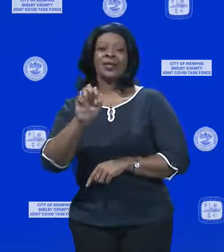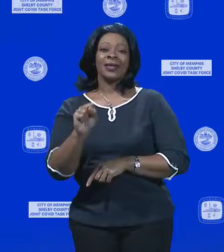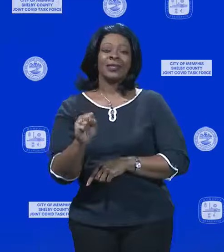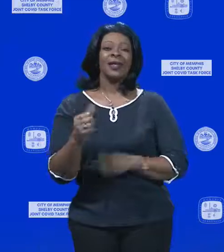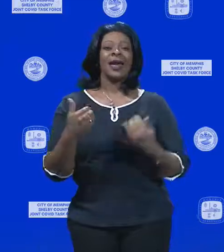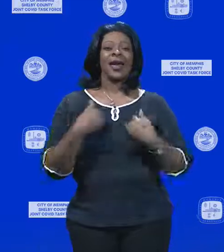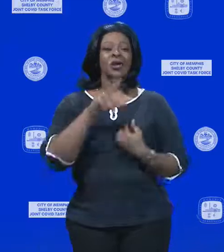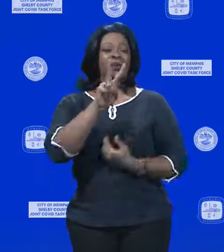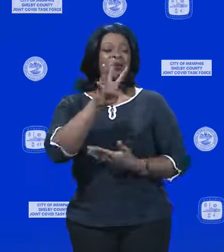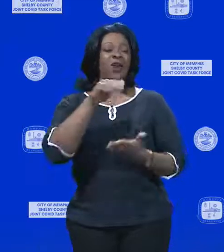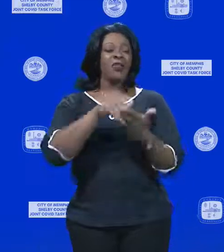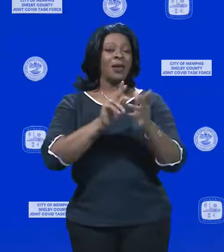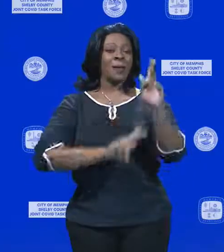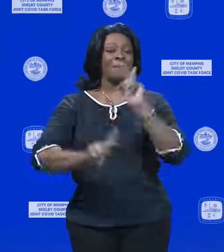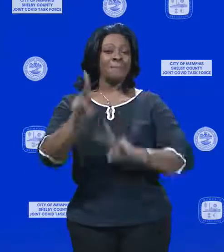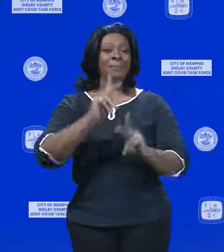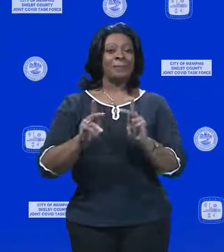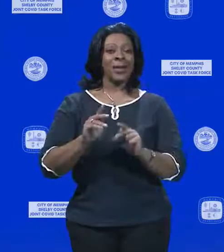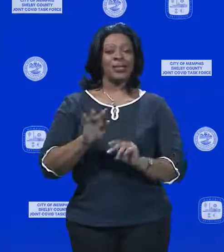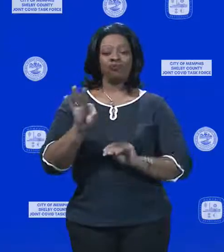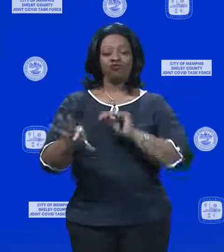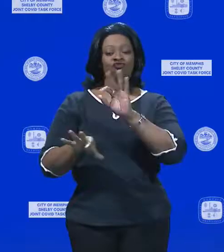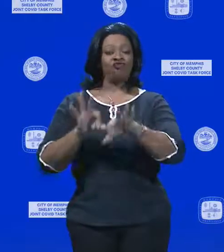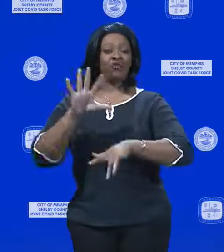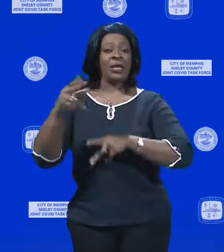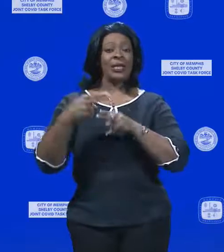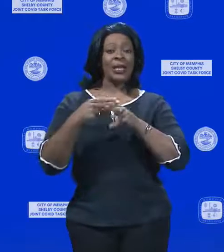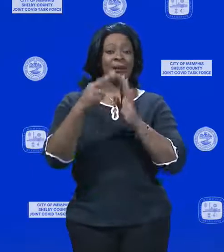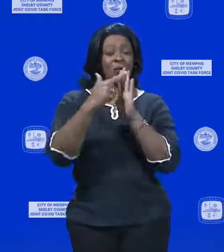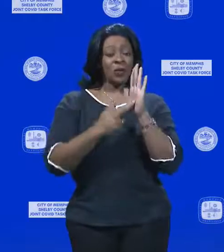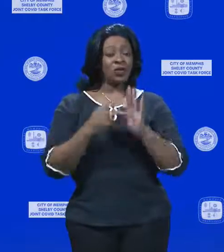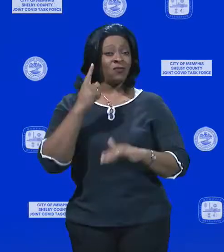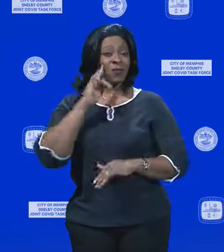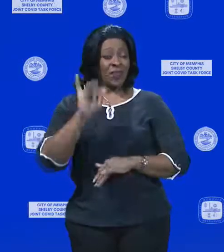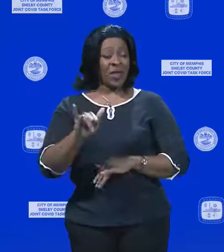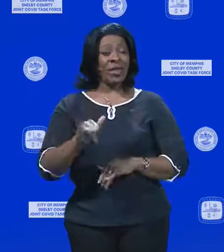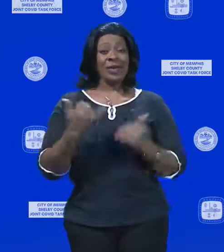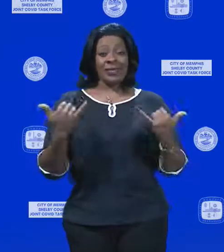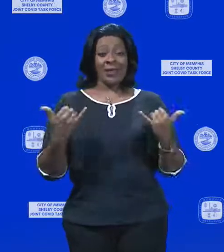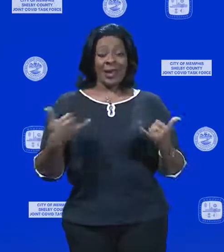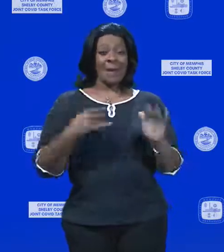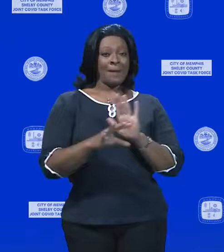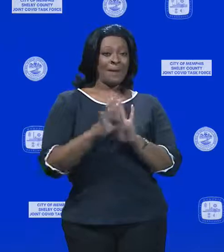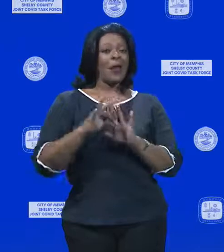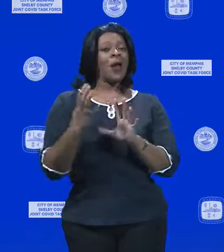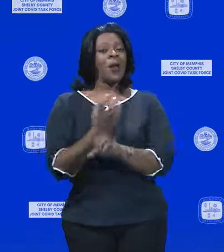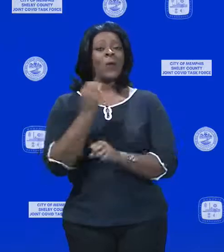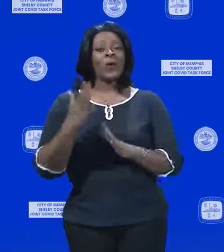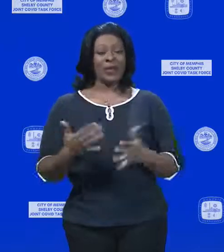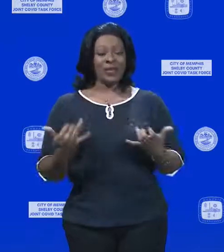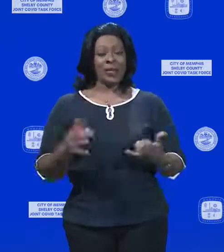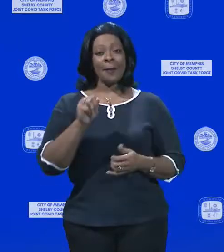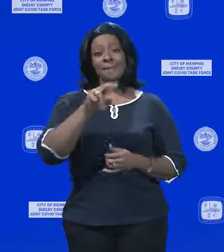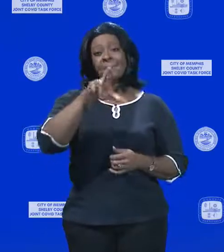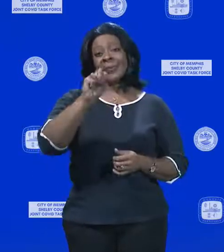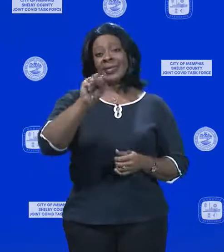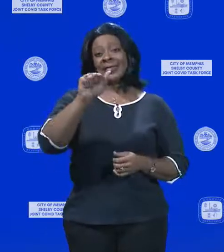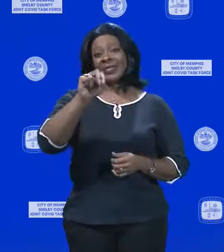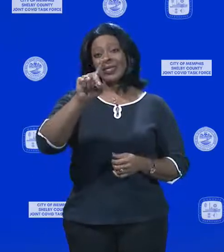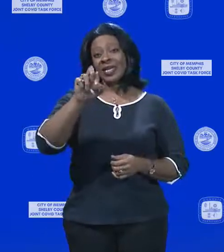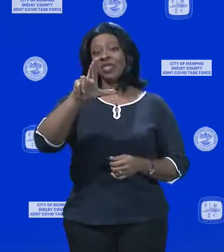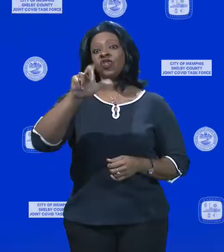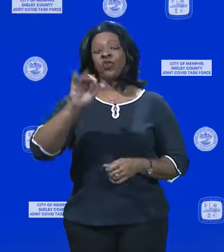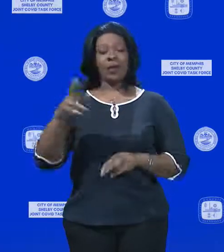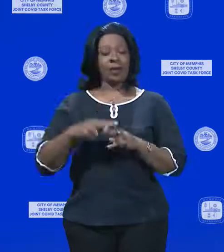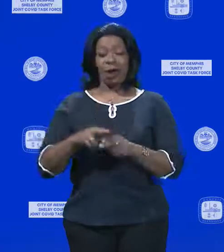had 24,000 people enter the sweepstakes. And today, we have selected a winner. Miss Sandra is her name,